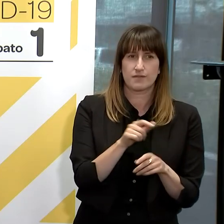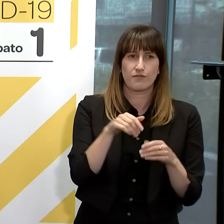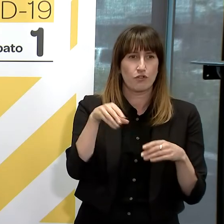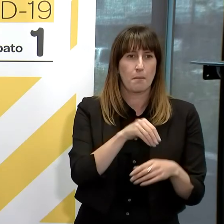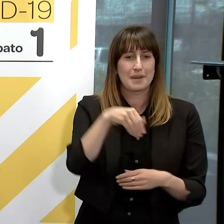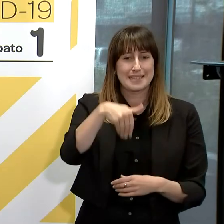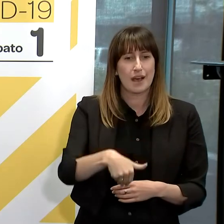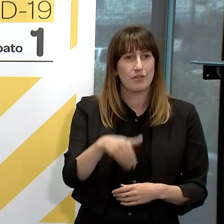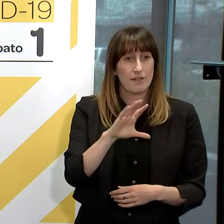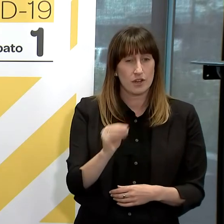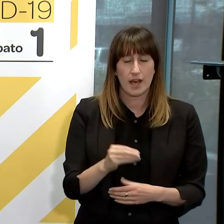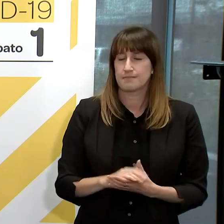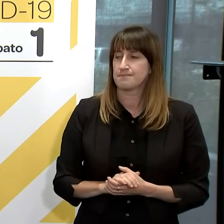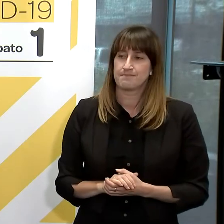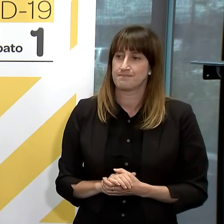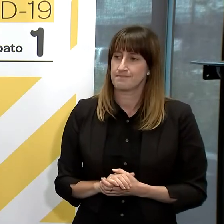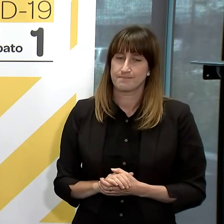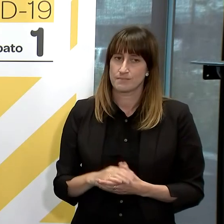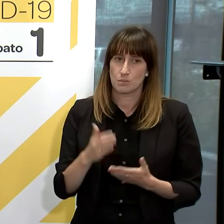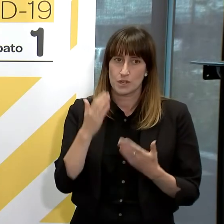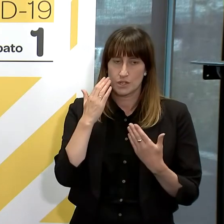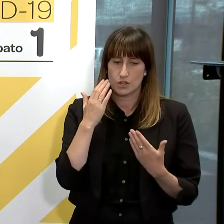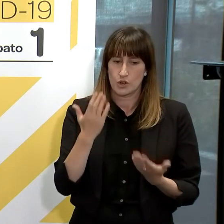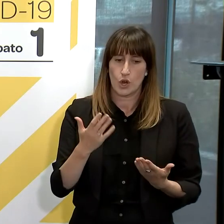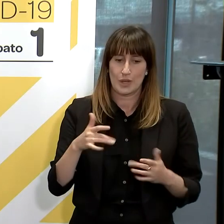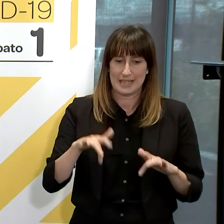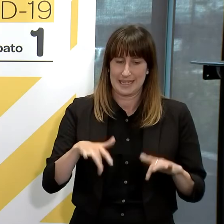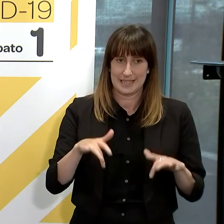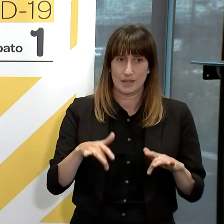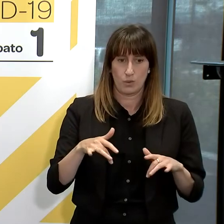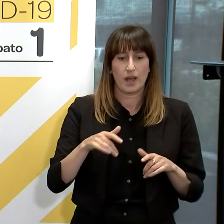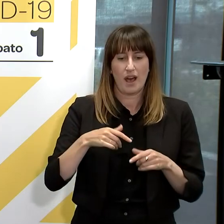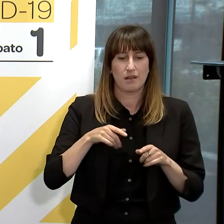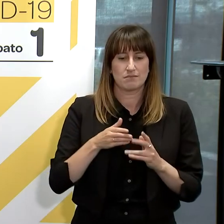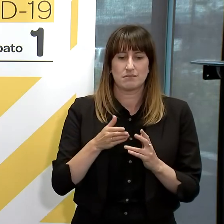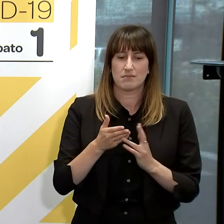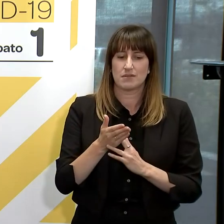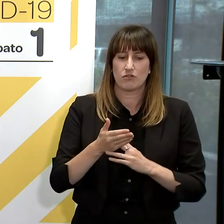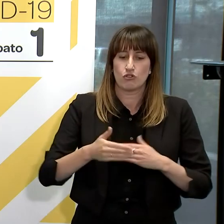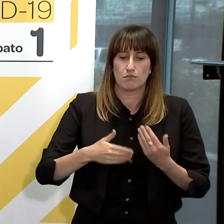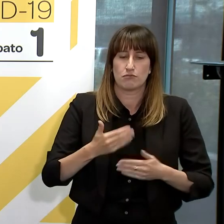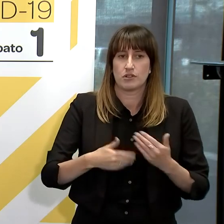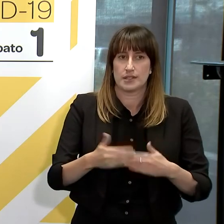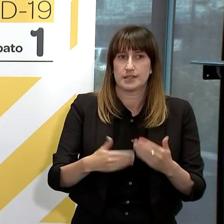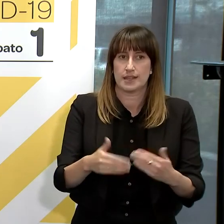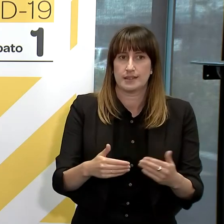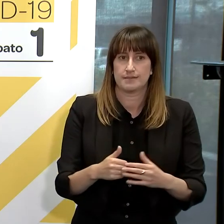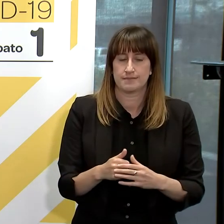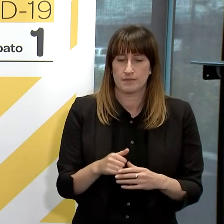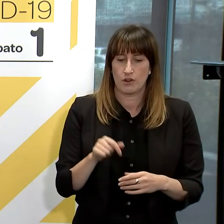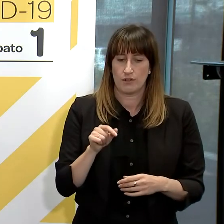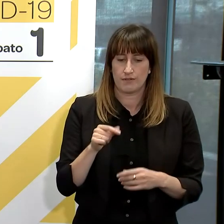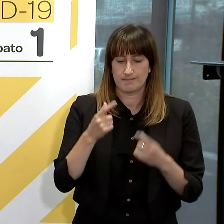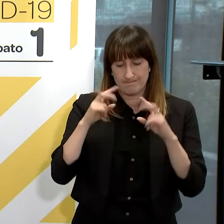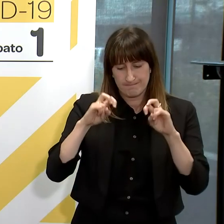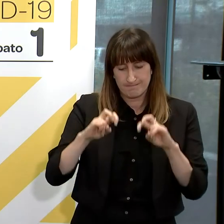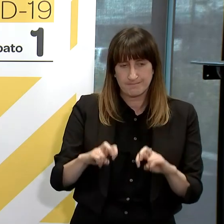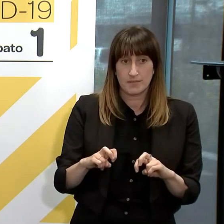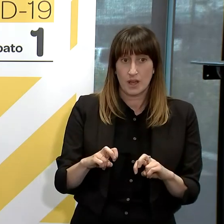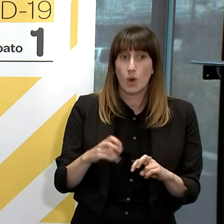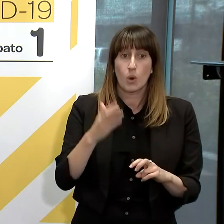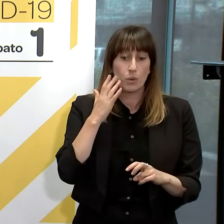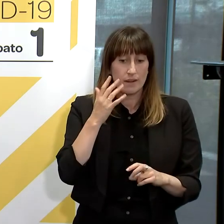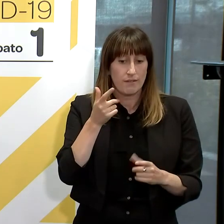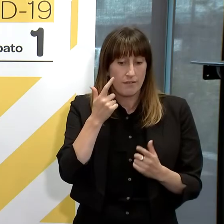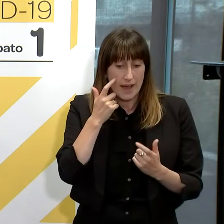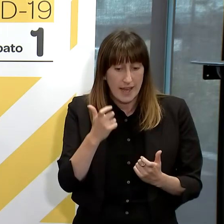That's obviously being processed. That's routine for us now, and we ask for these urgently in these sorts of situations, and we'll be able to update you